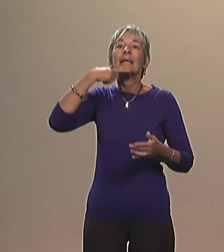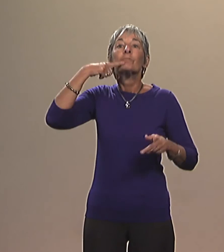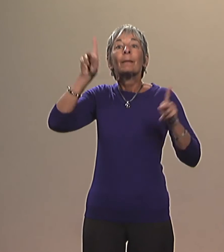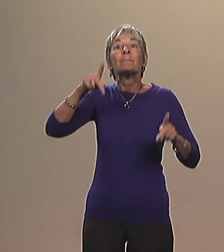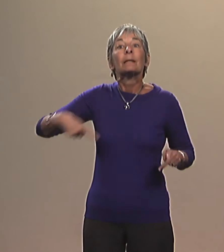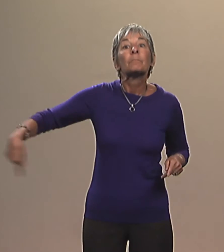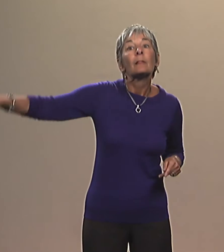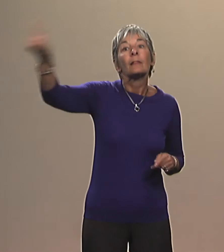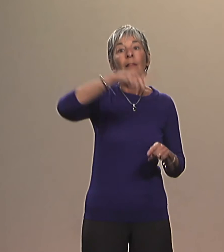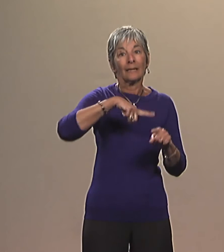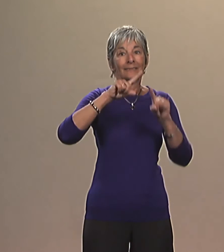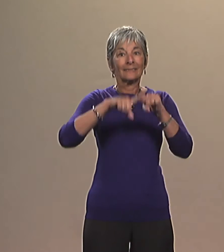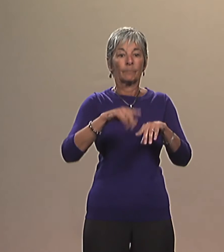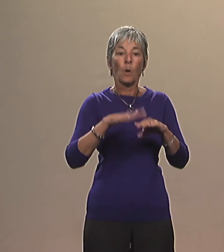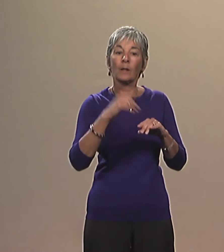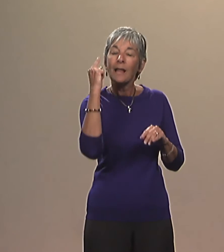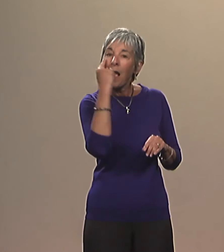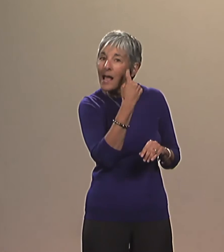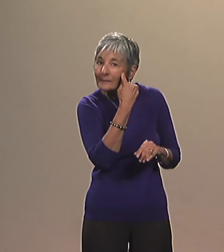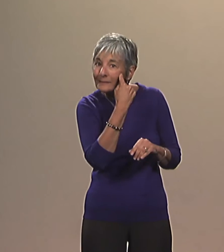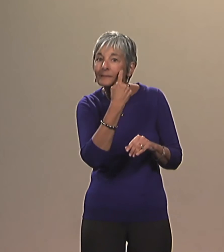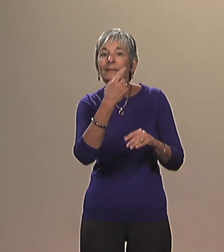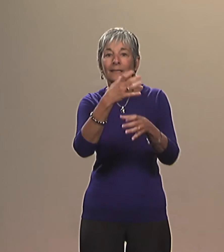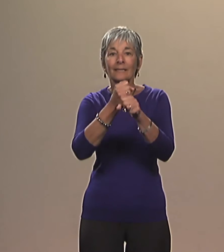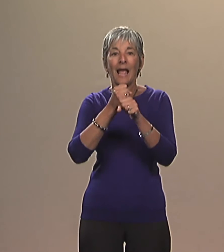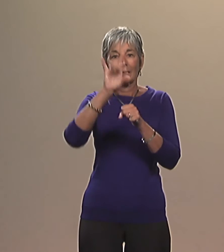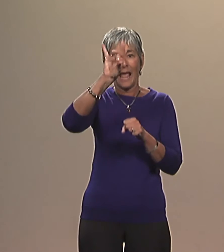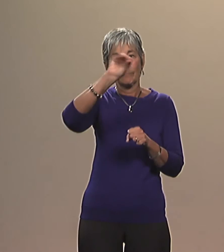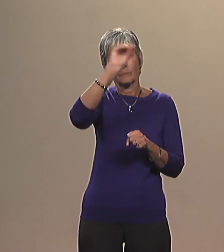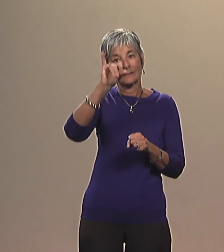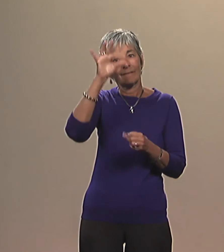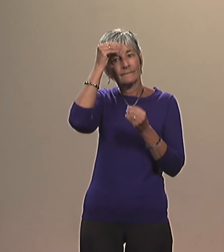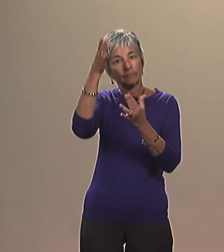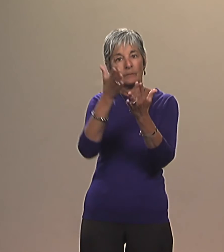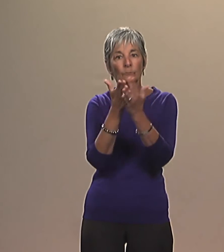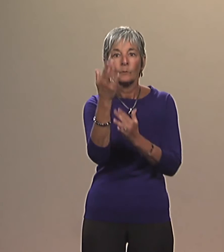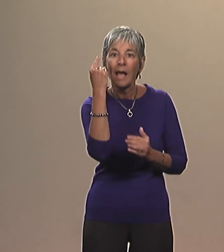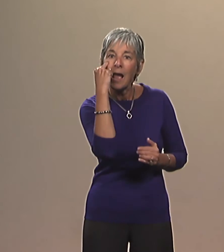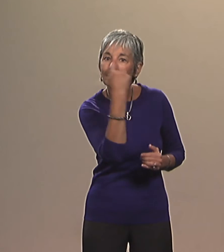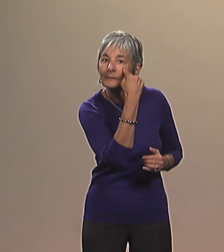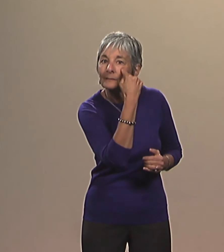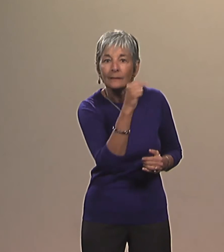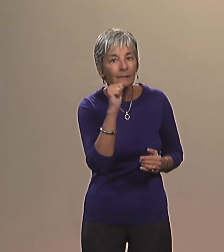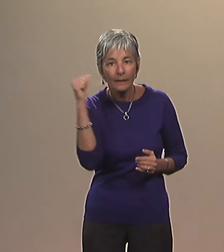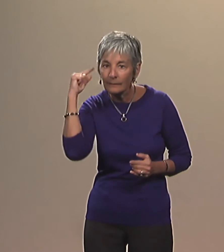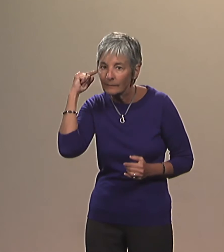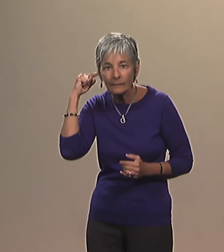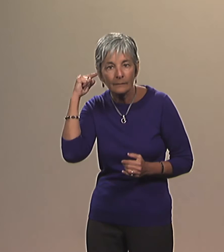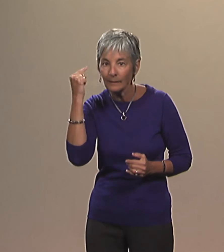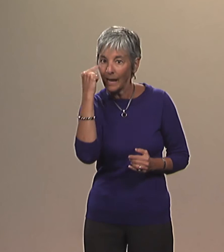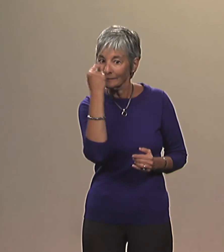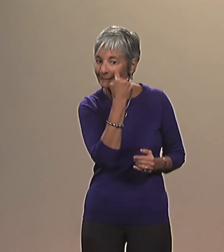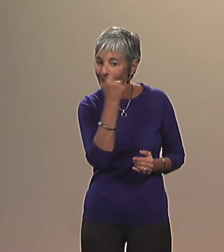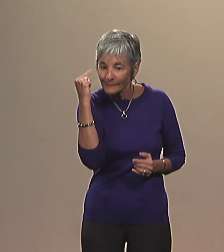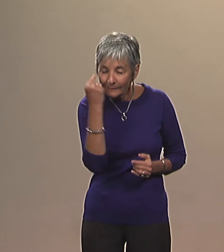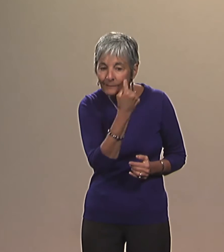people use their eyes, they depend on their eyes to get 80% of the information. It's not through their ears, but through their